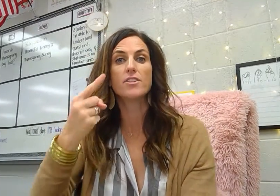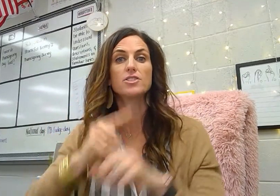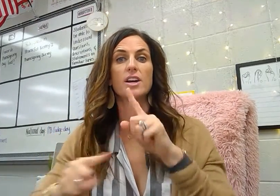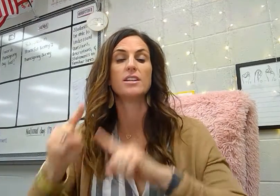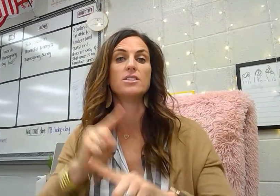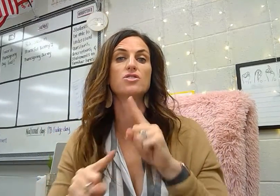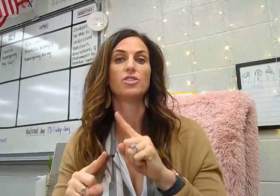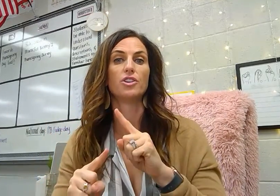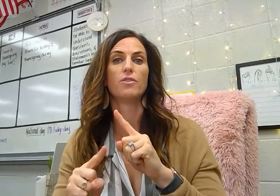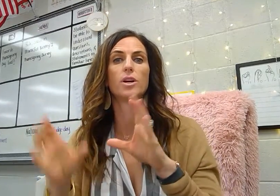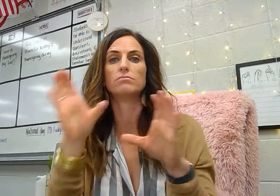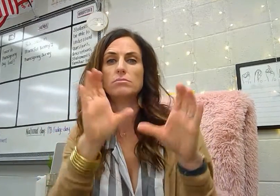First sign is to look for.